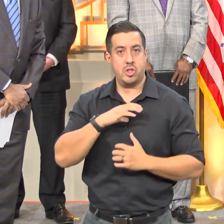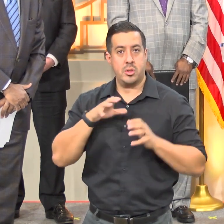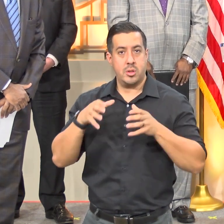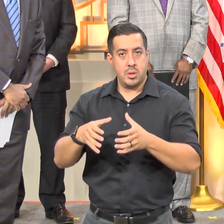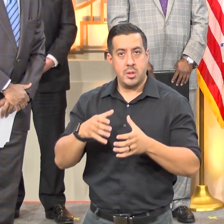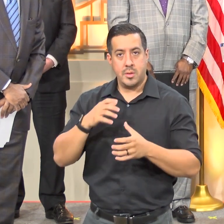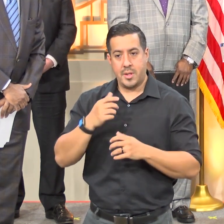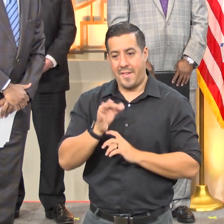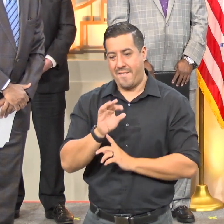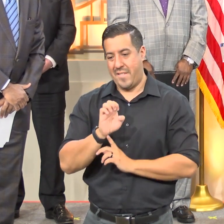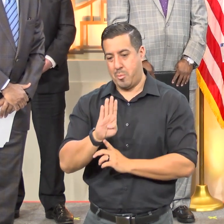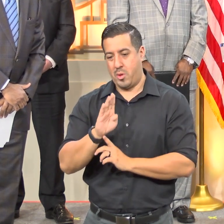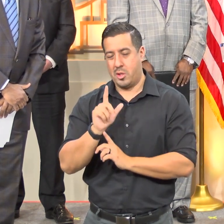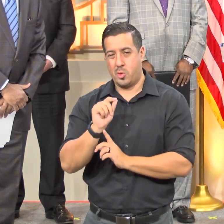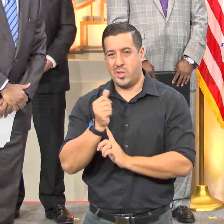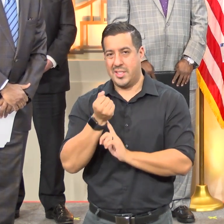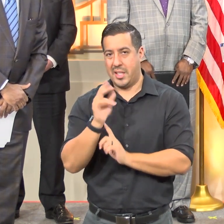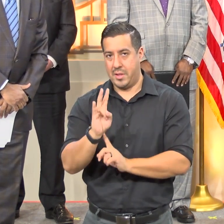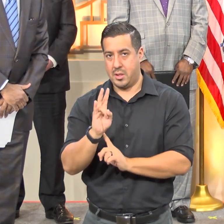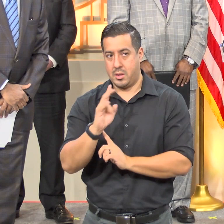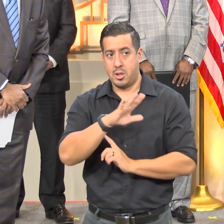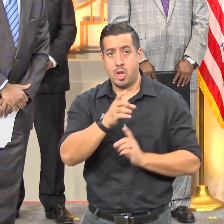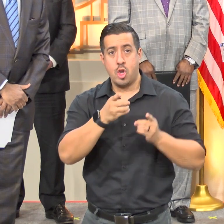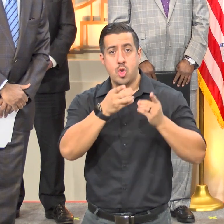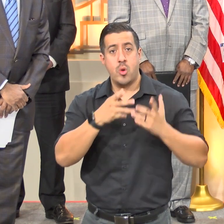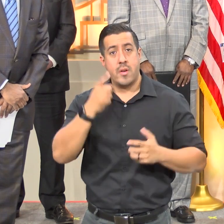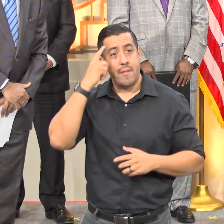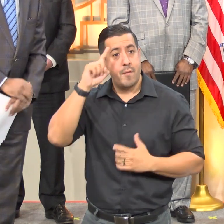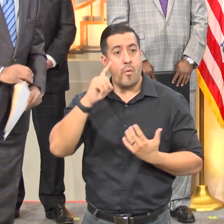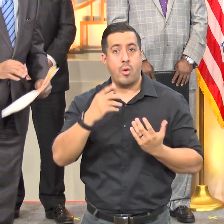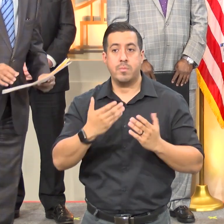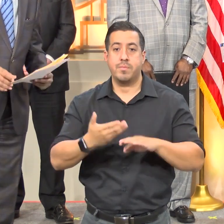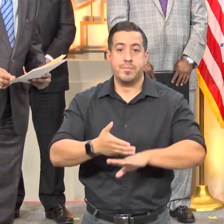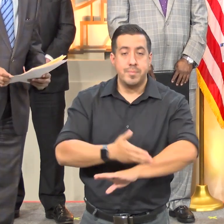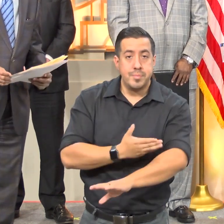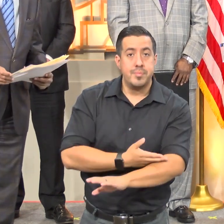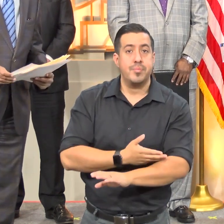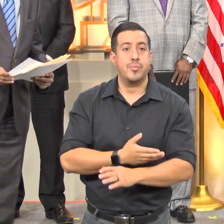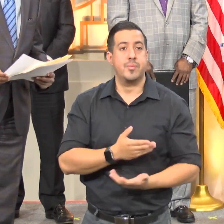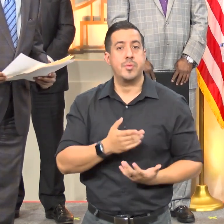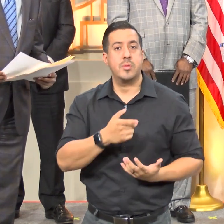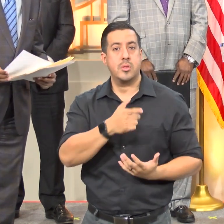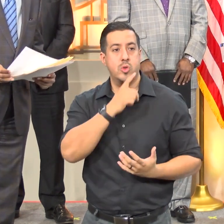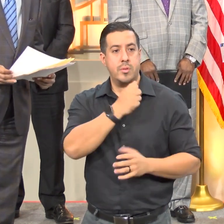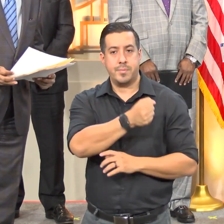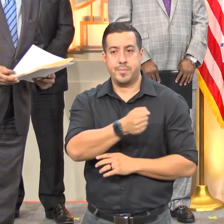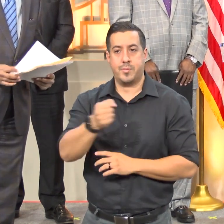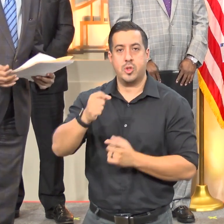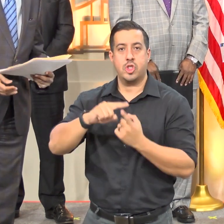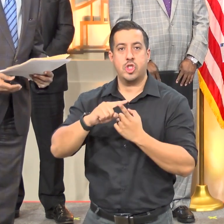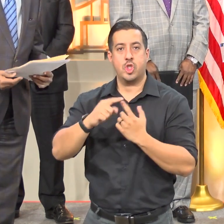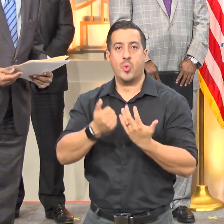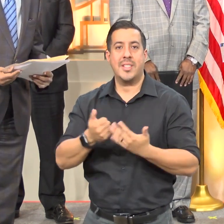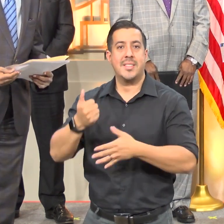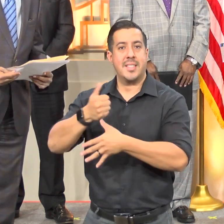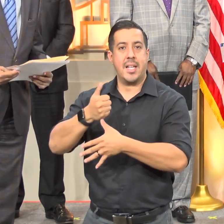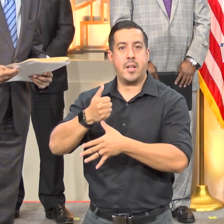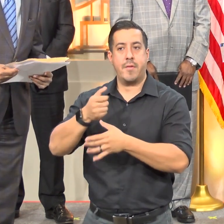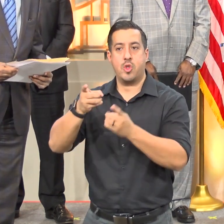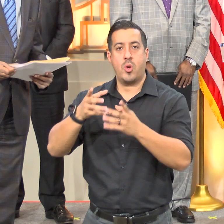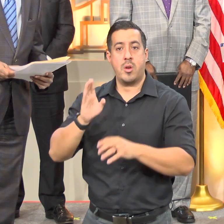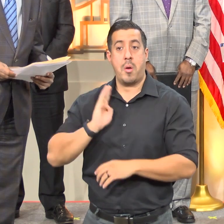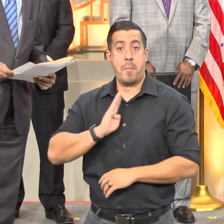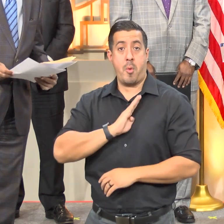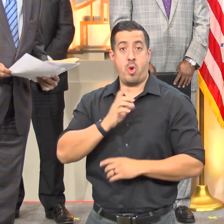of 2017 as Director of Projects and Capital Improvement, and was appointed Executive Director by the Board of